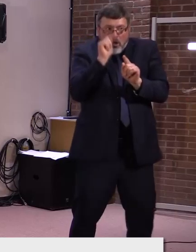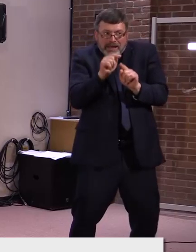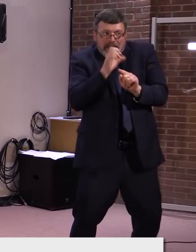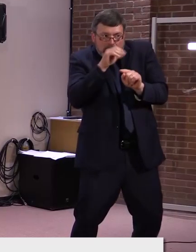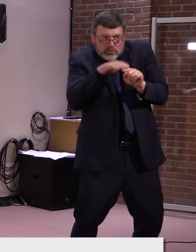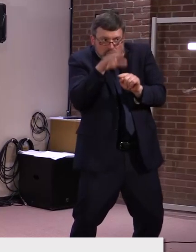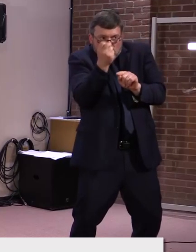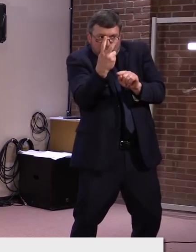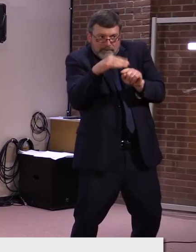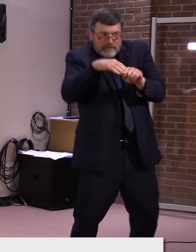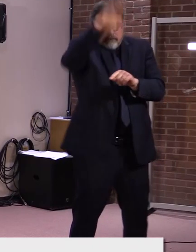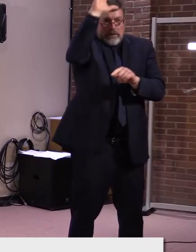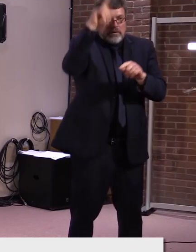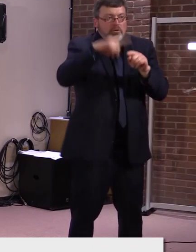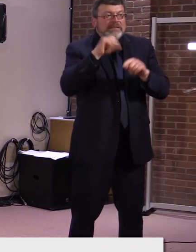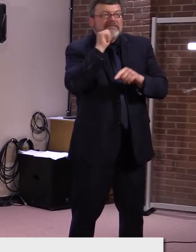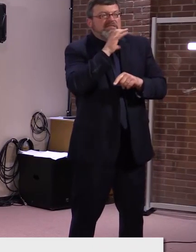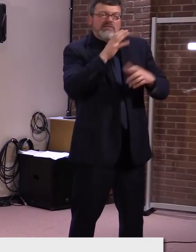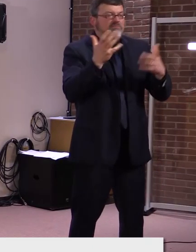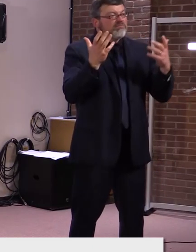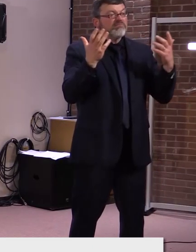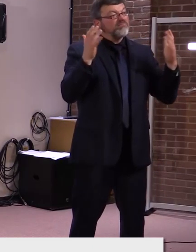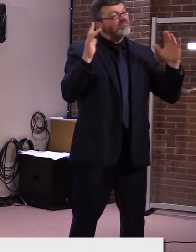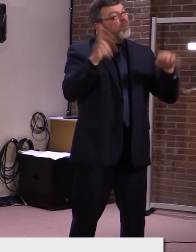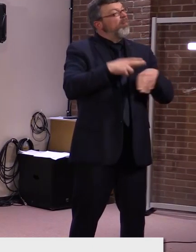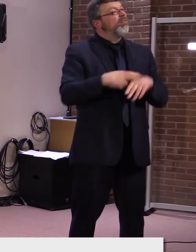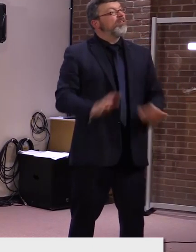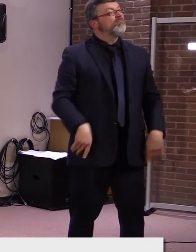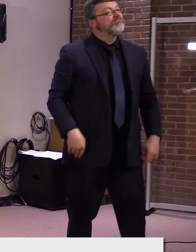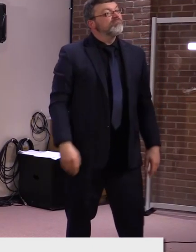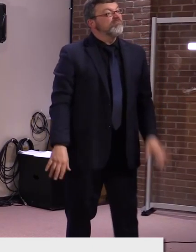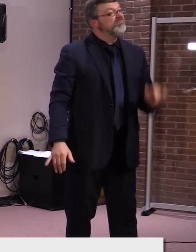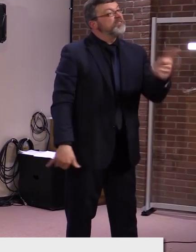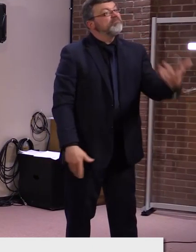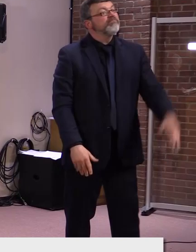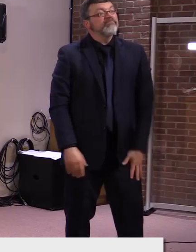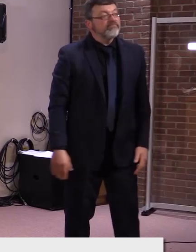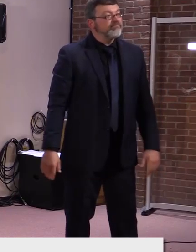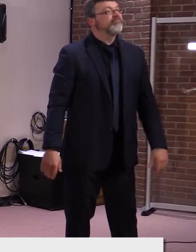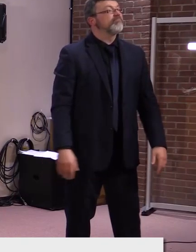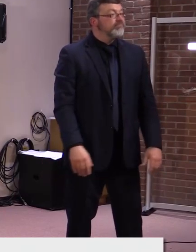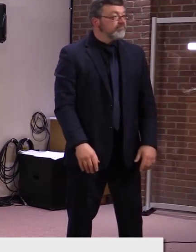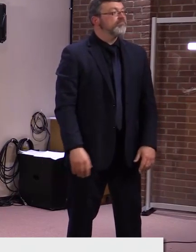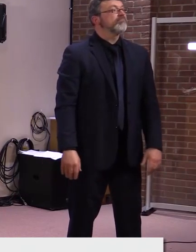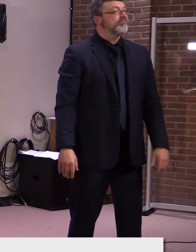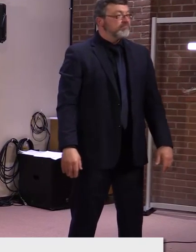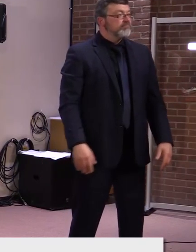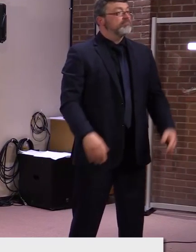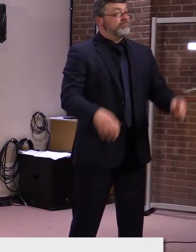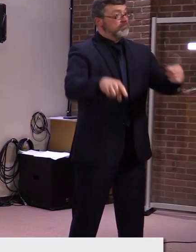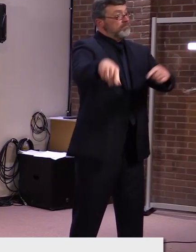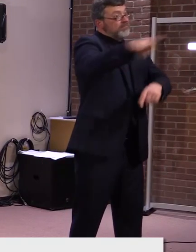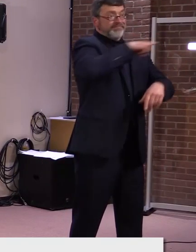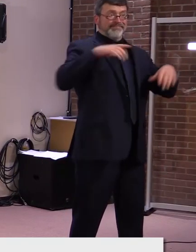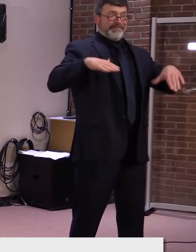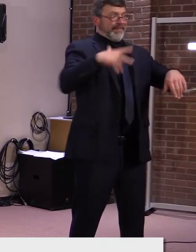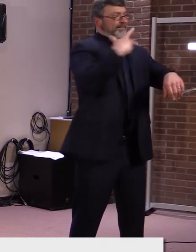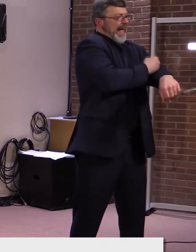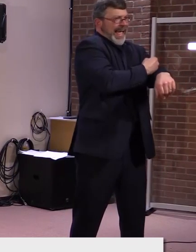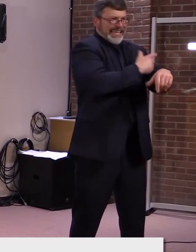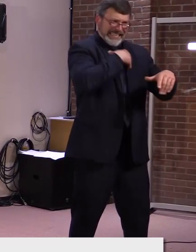many convenient opportunities to get your shot, but we need those Vermonters who have not been vaccinated yet to step